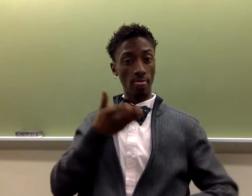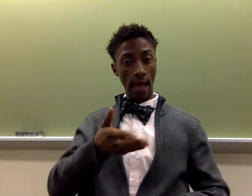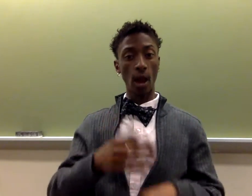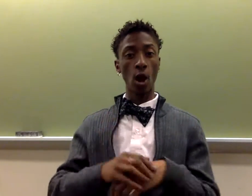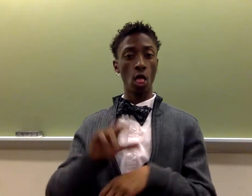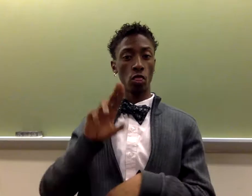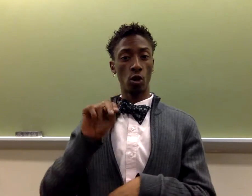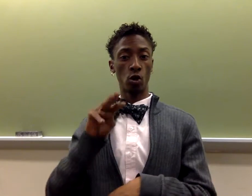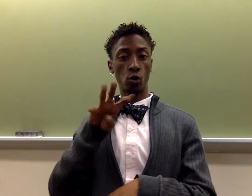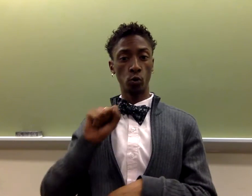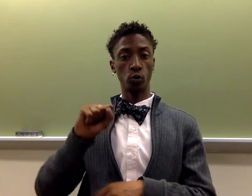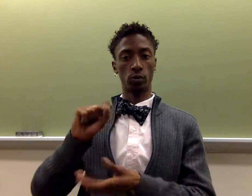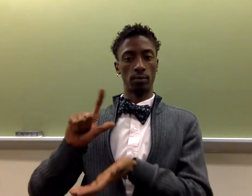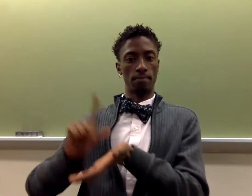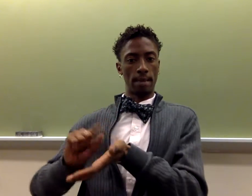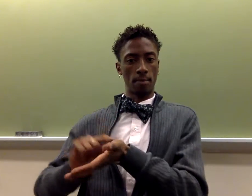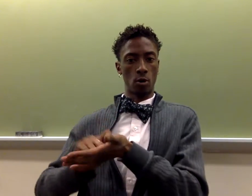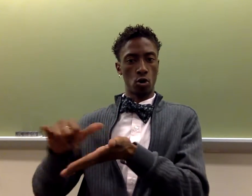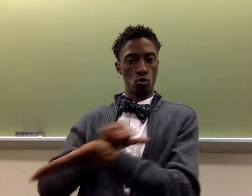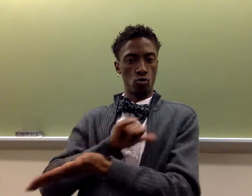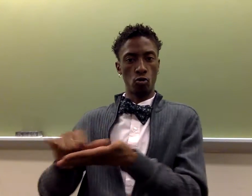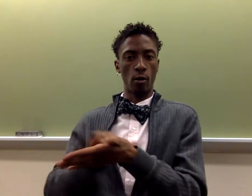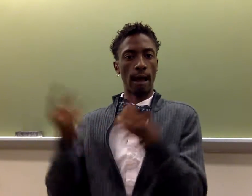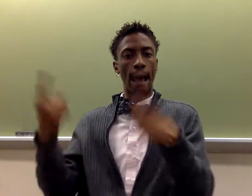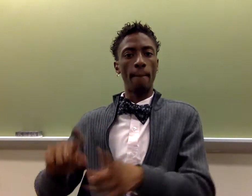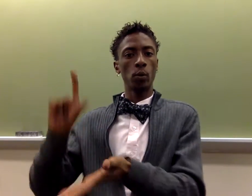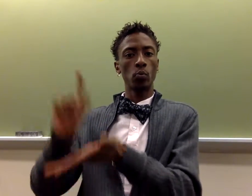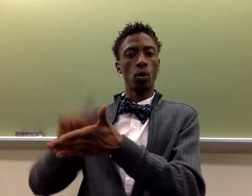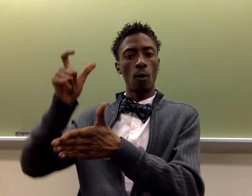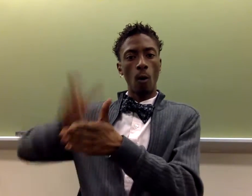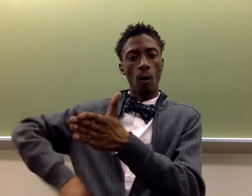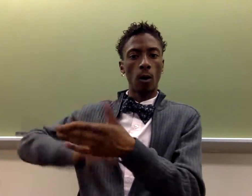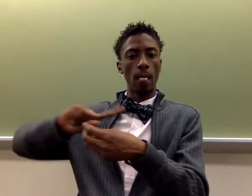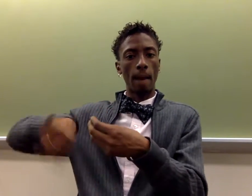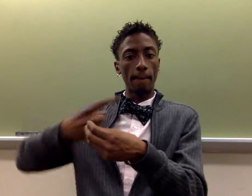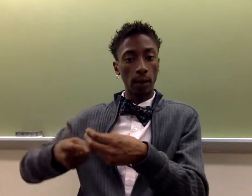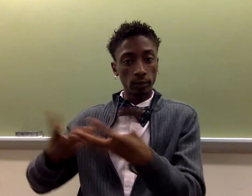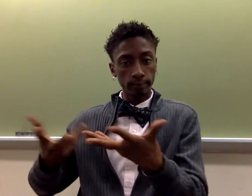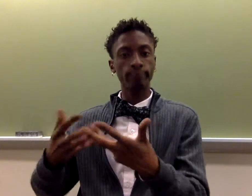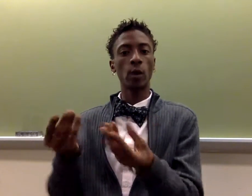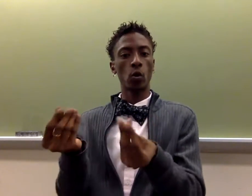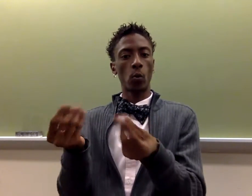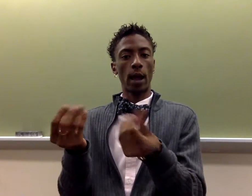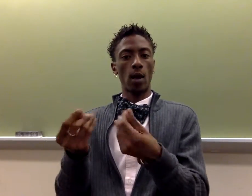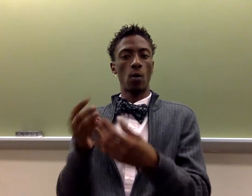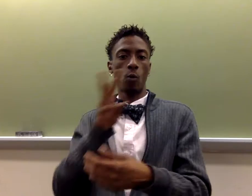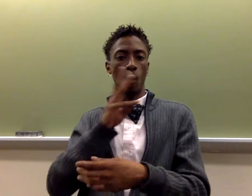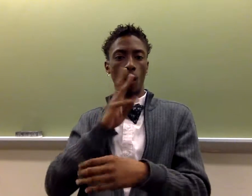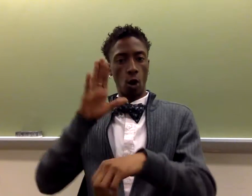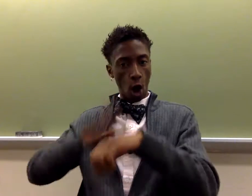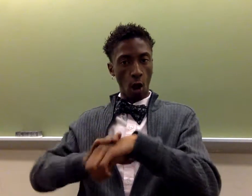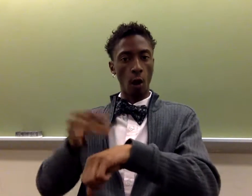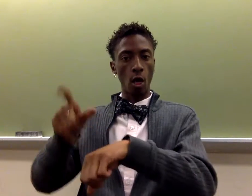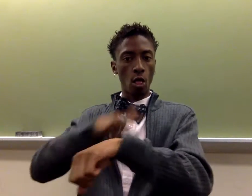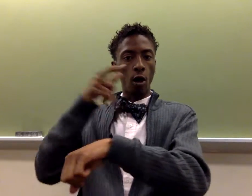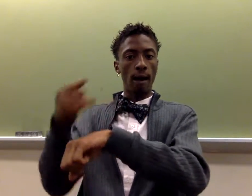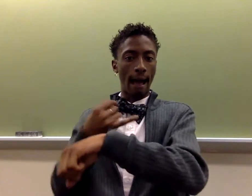newspaper in New York just happened to run an article on the groundwater on Long Island. And the Brookhaven